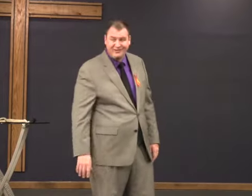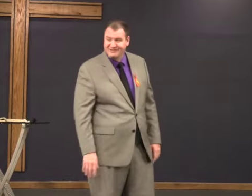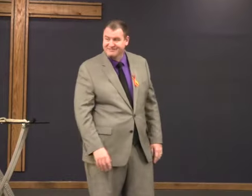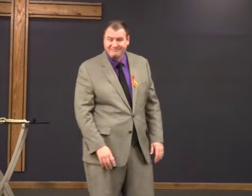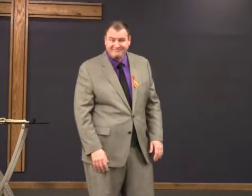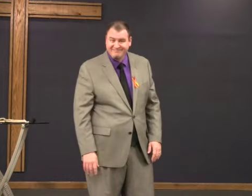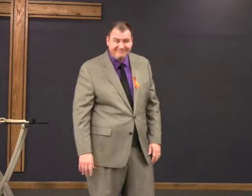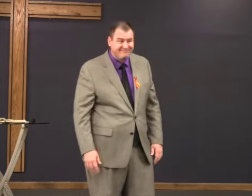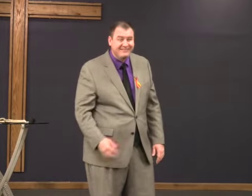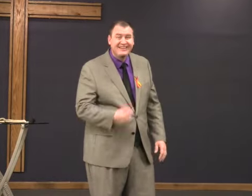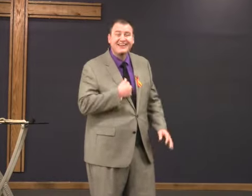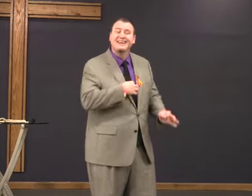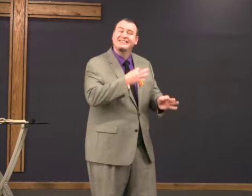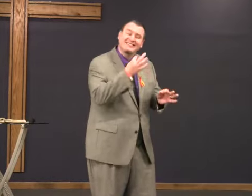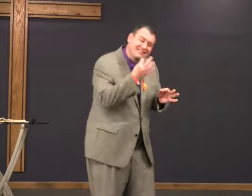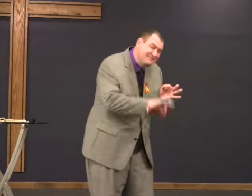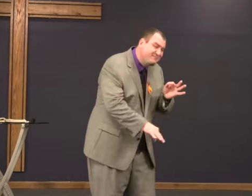You're not going to stop us.